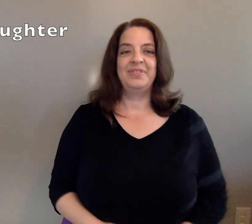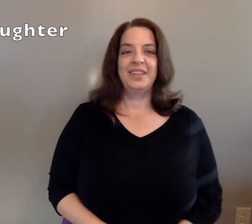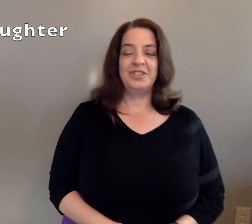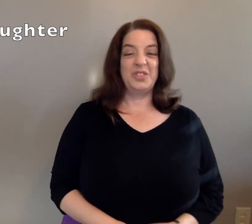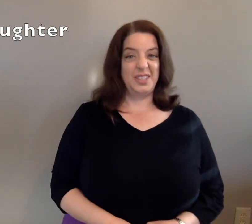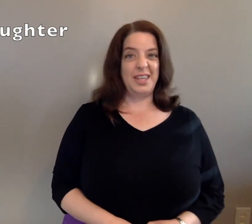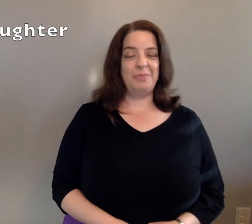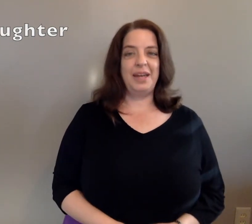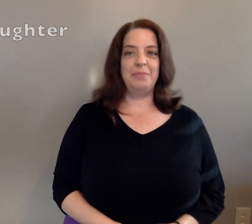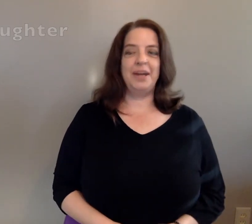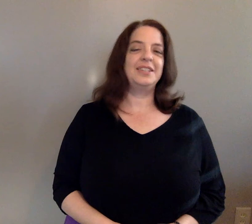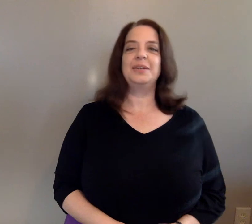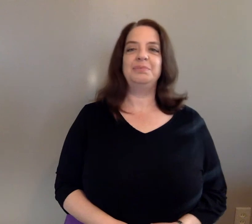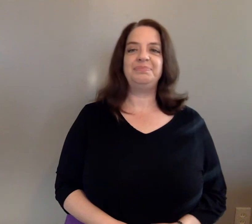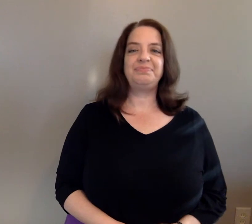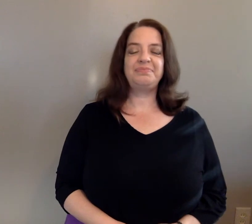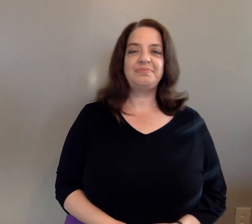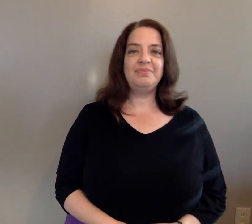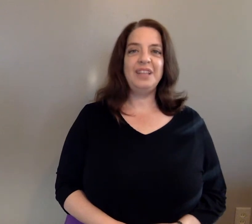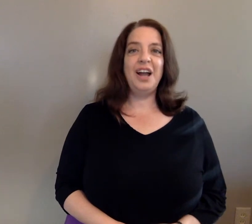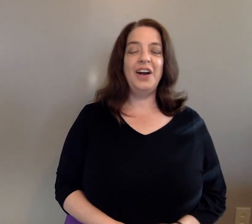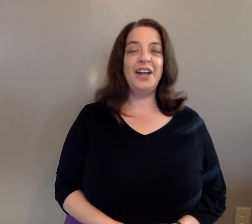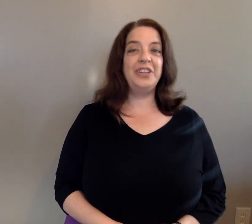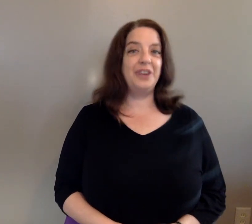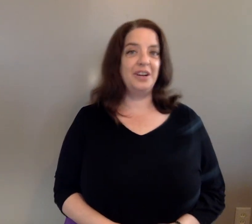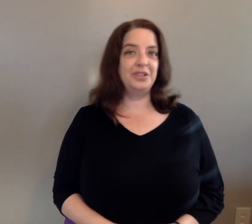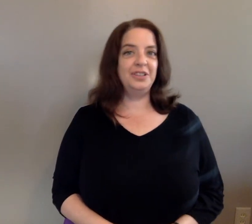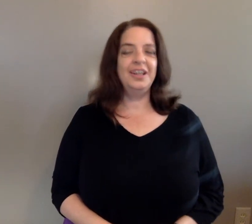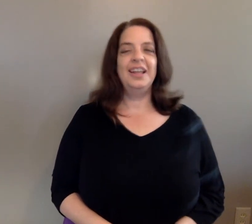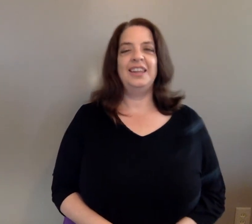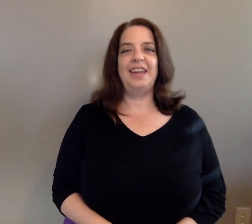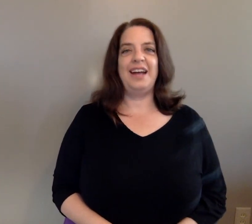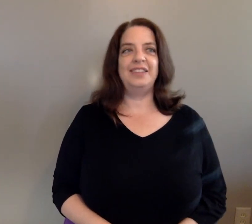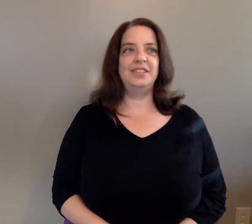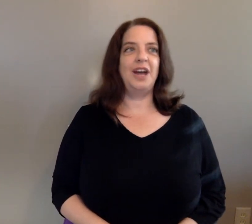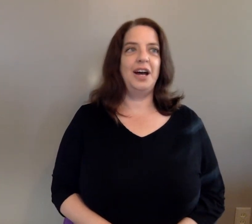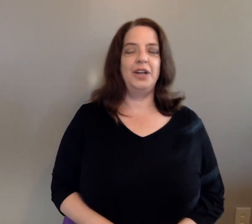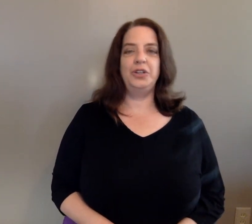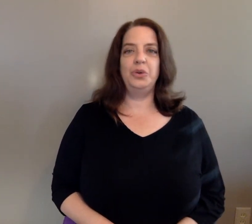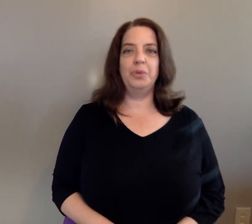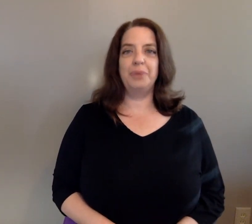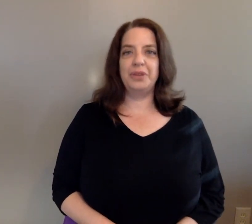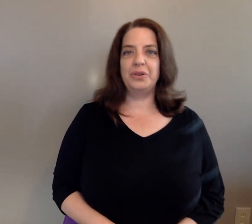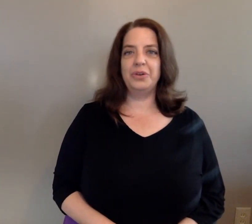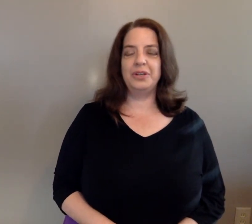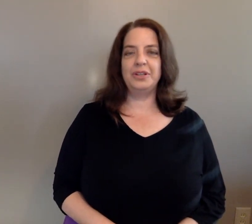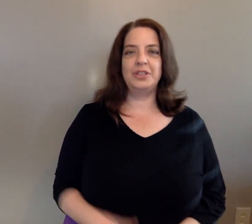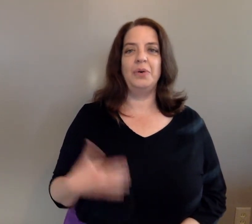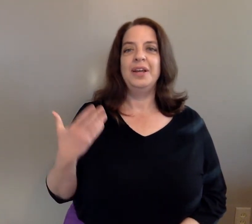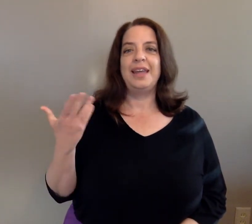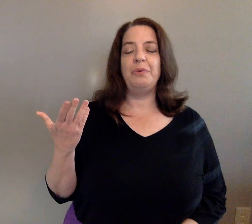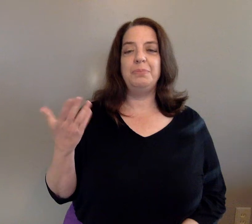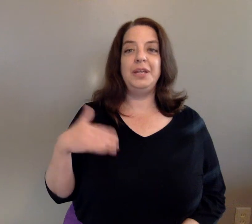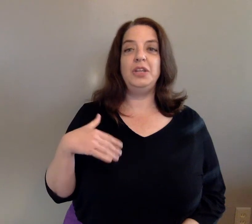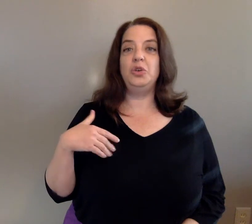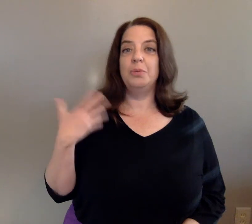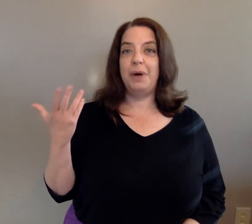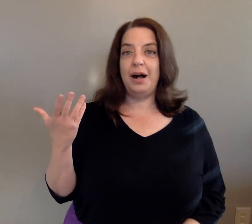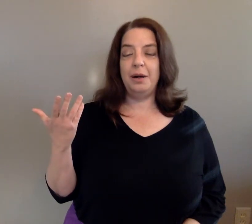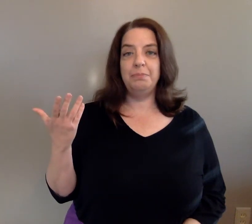So just keep that in mind. All right, your uncle, that's your brother or so that would be your mom or